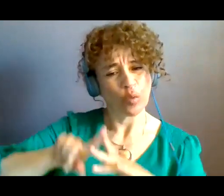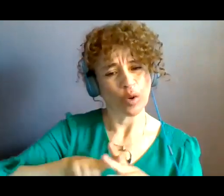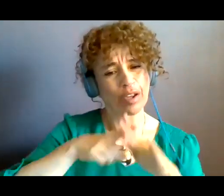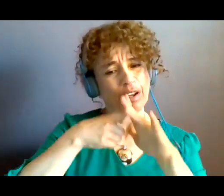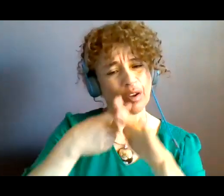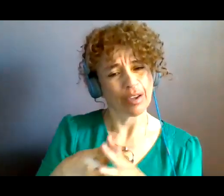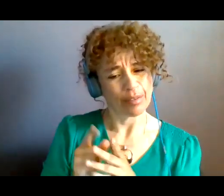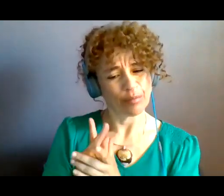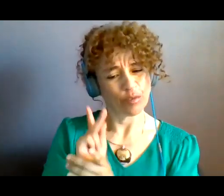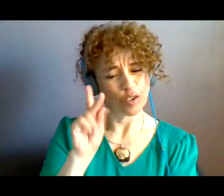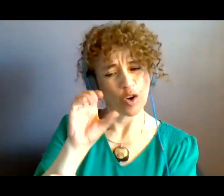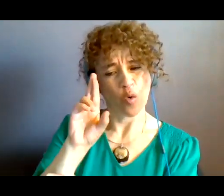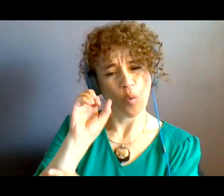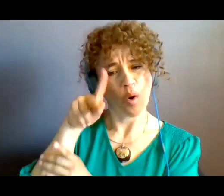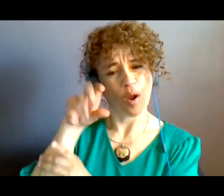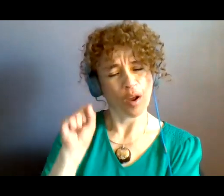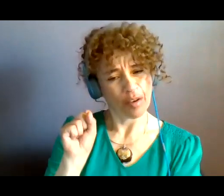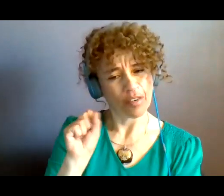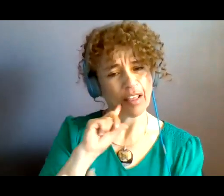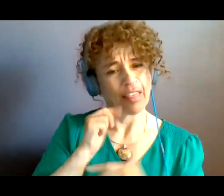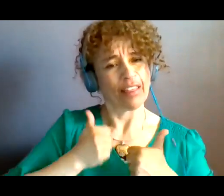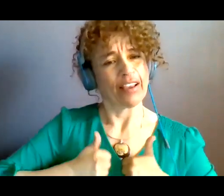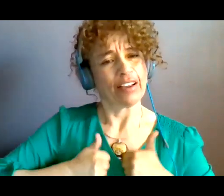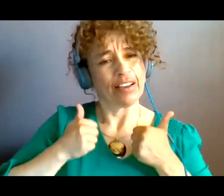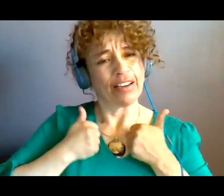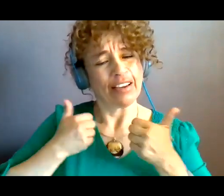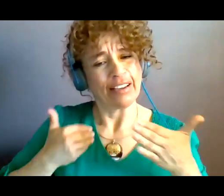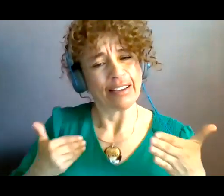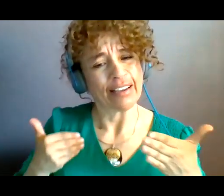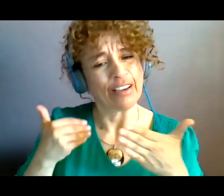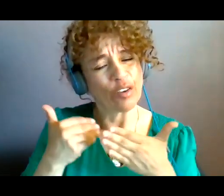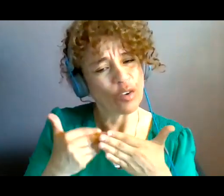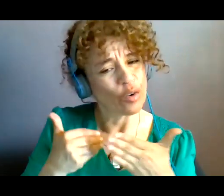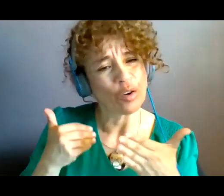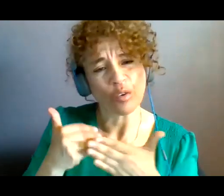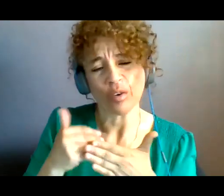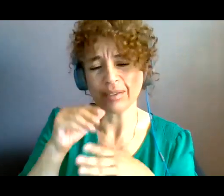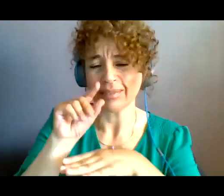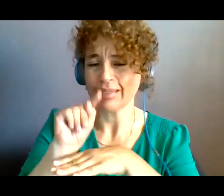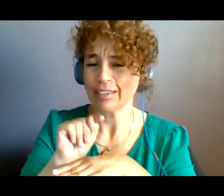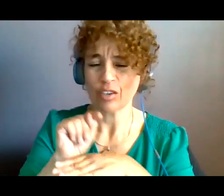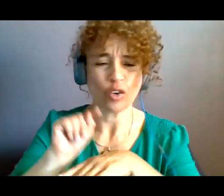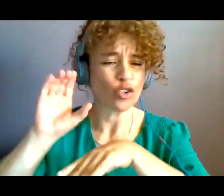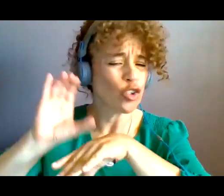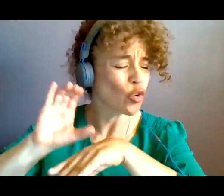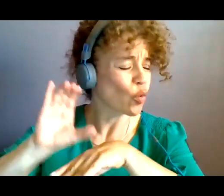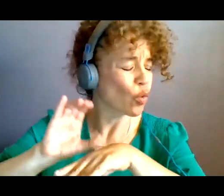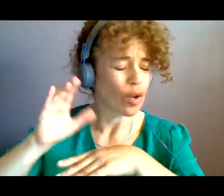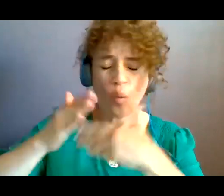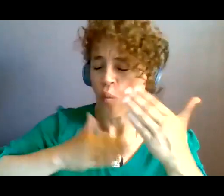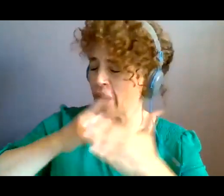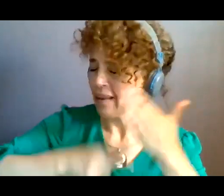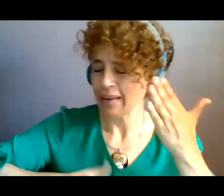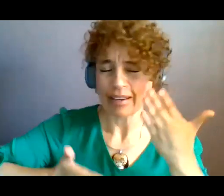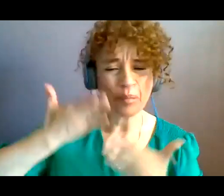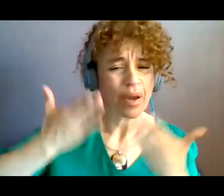plant crops. And they lived near whatever the temple or church or cathedral or whatever it might